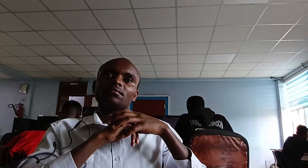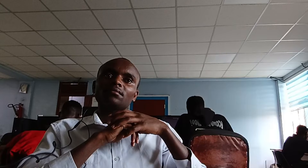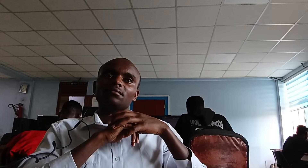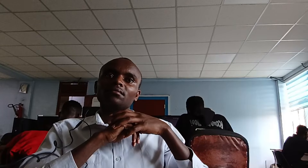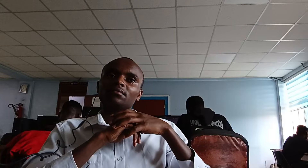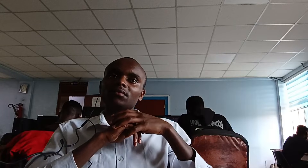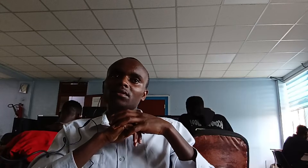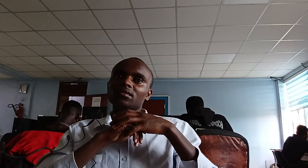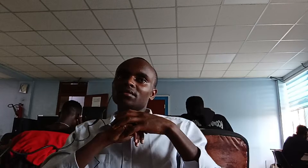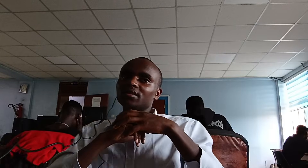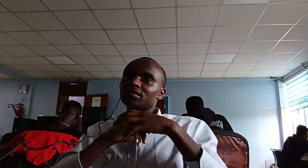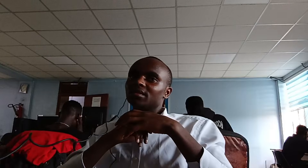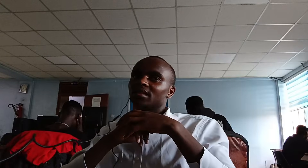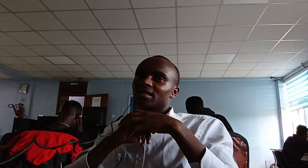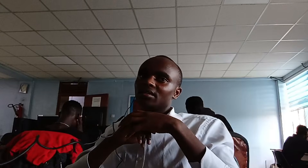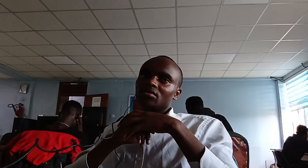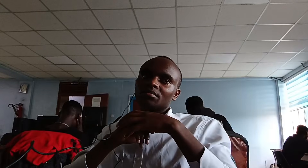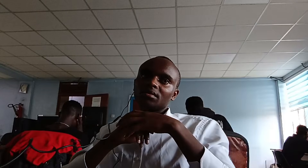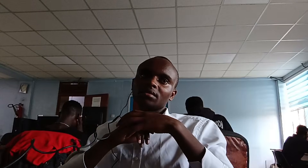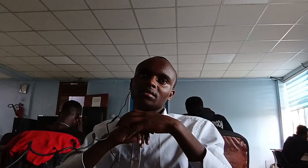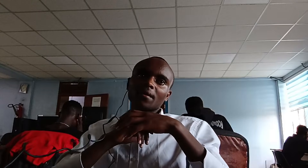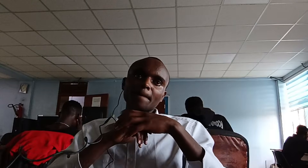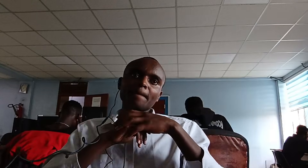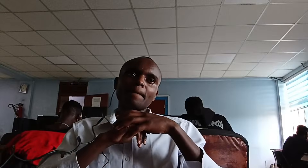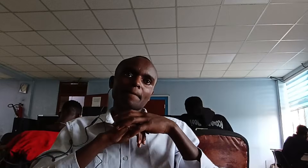Hmm. Duration and adopt.